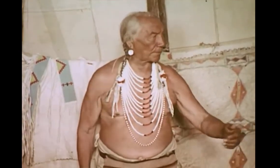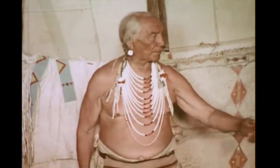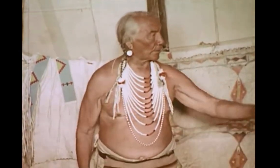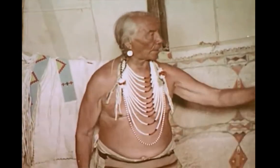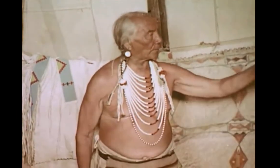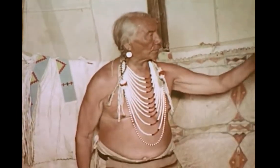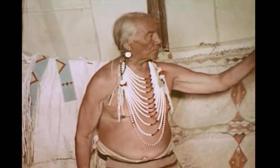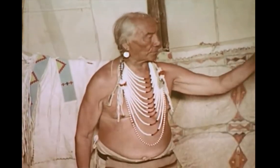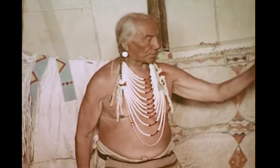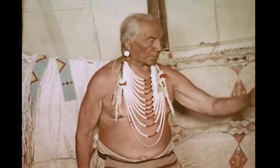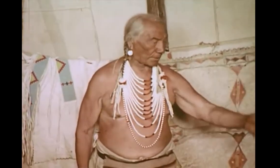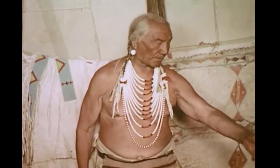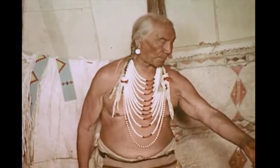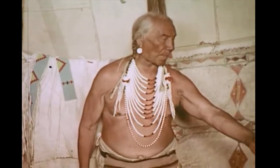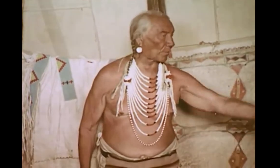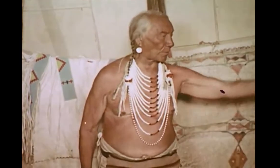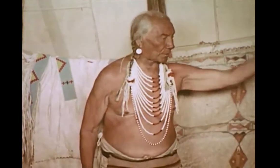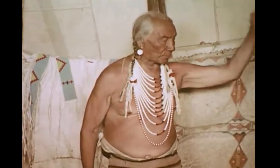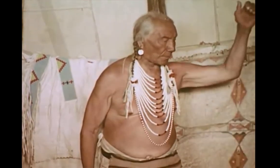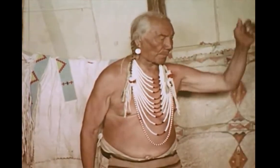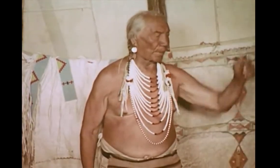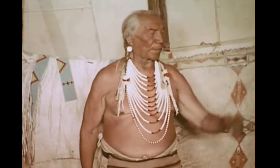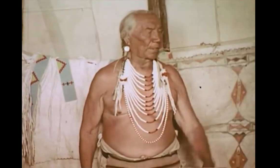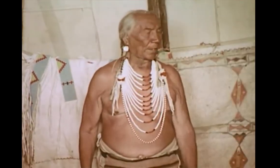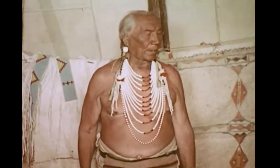You will take your band and move toward the setting sun.